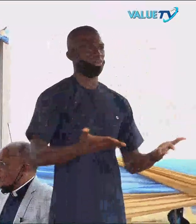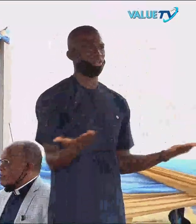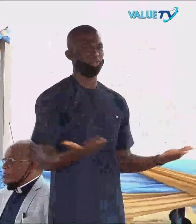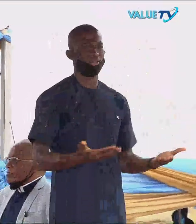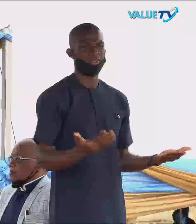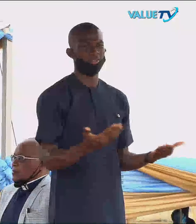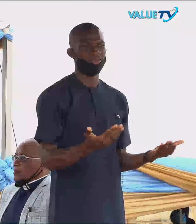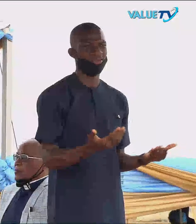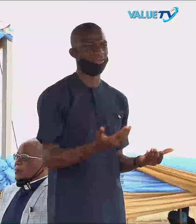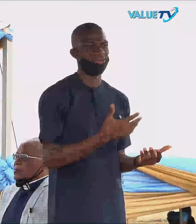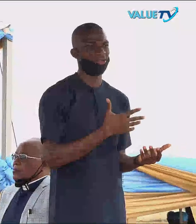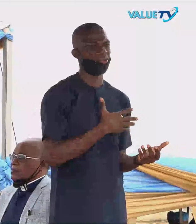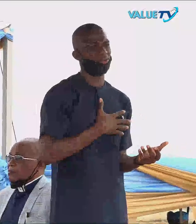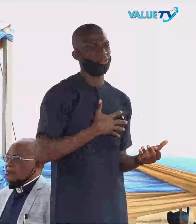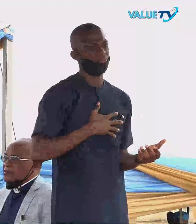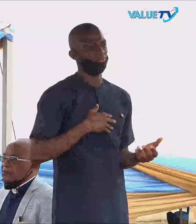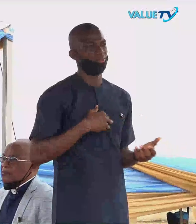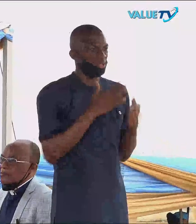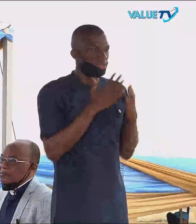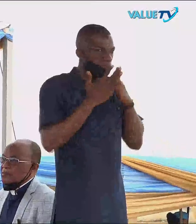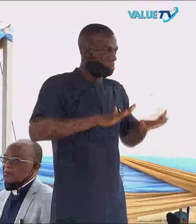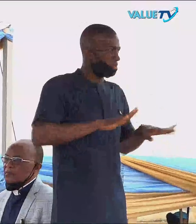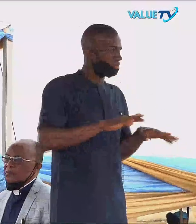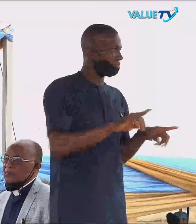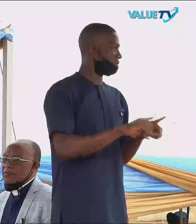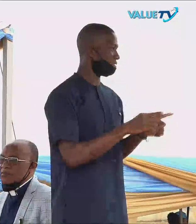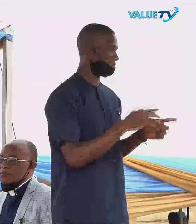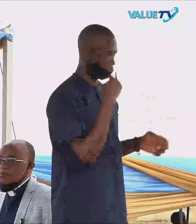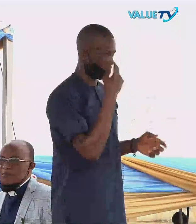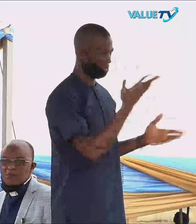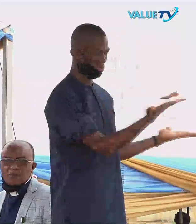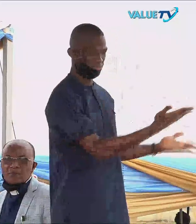as solemn as it is. At the same time,